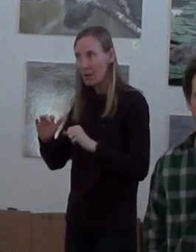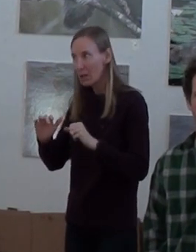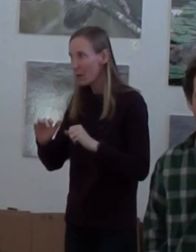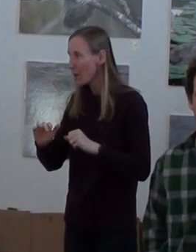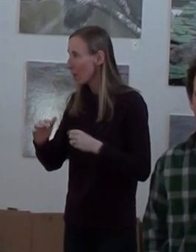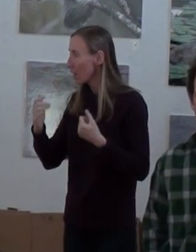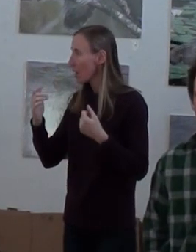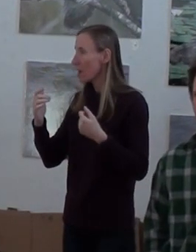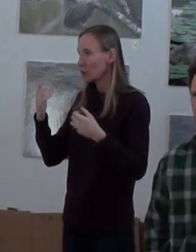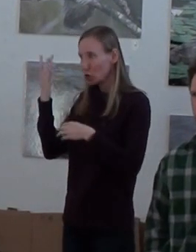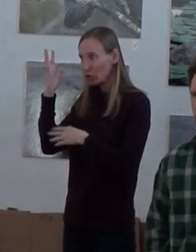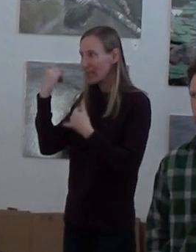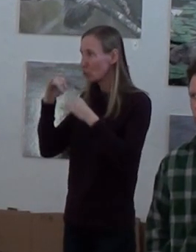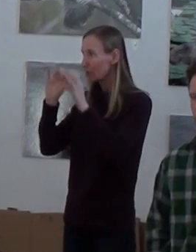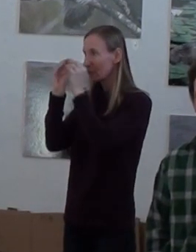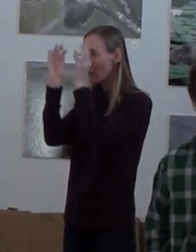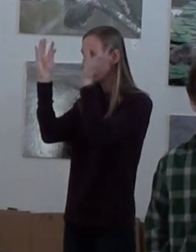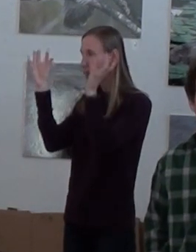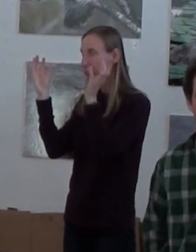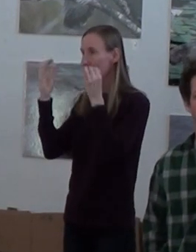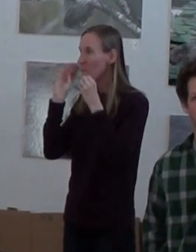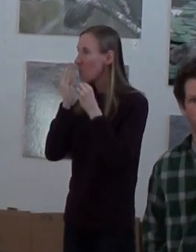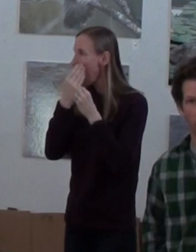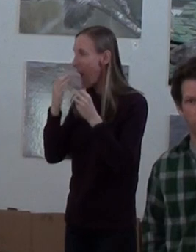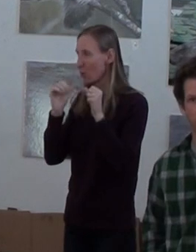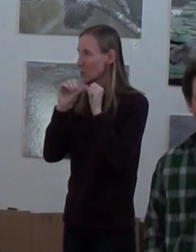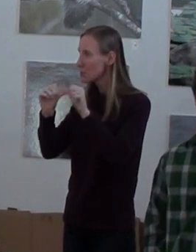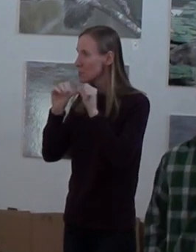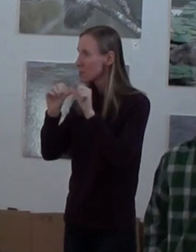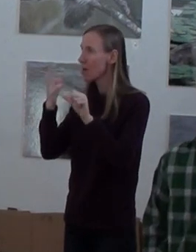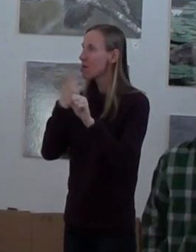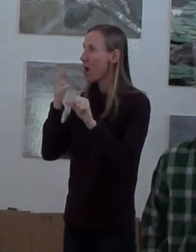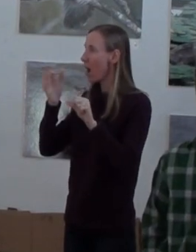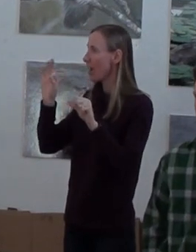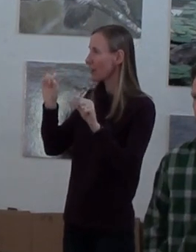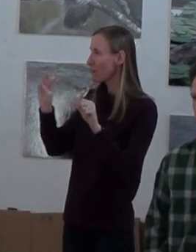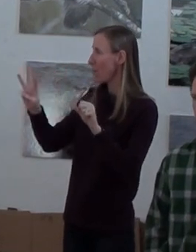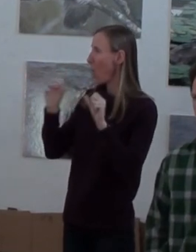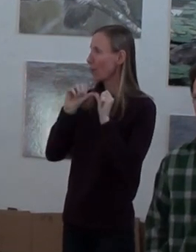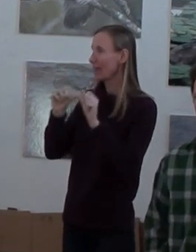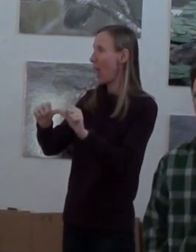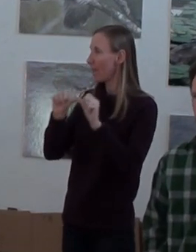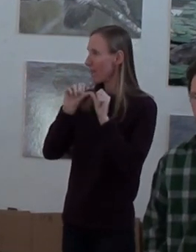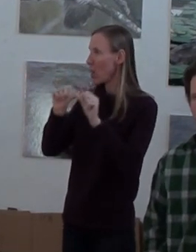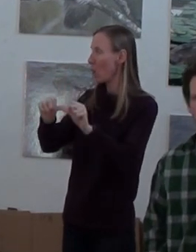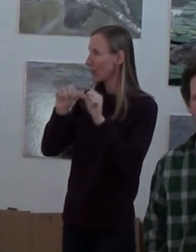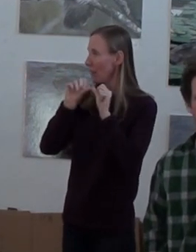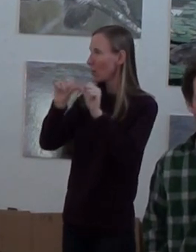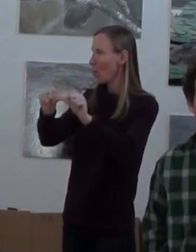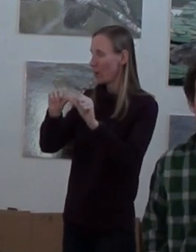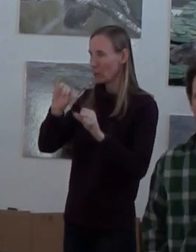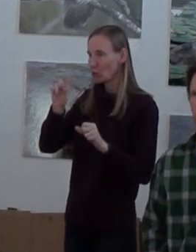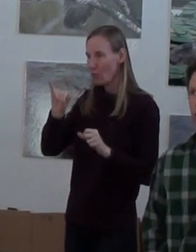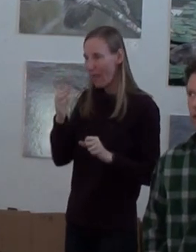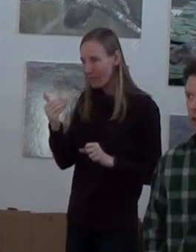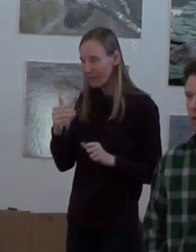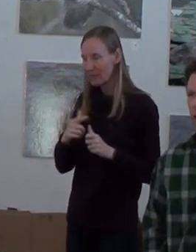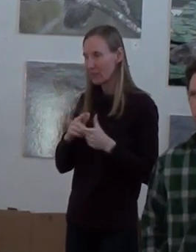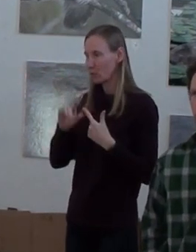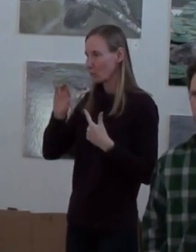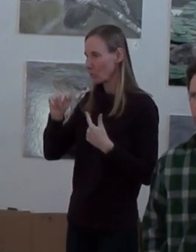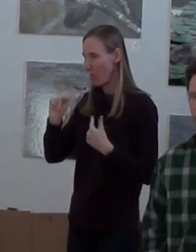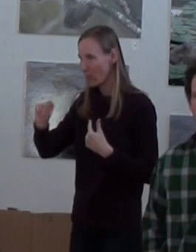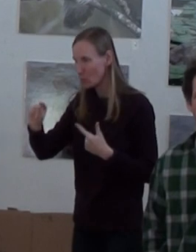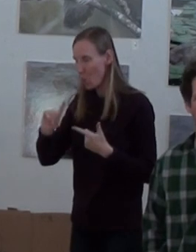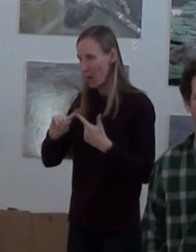go around every week and put supers on, but it just didn't stop. Kept going. It was the 15th of July, it was the 20th of July,